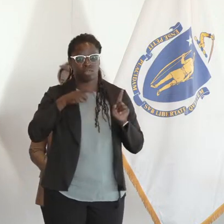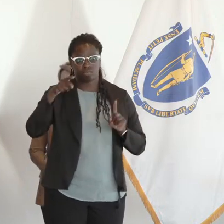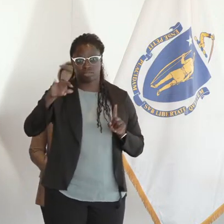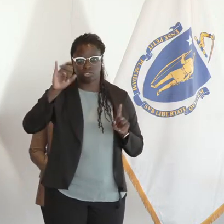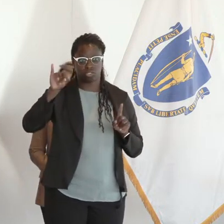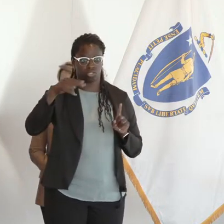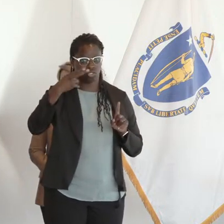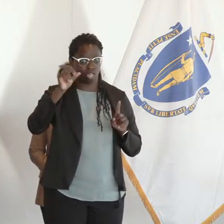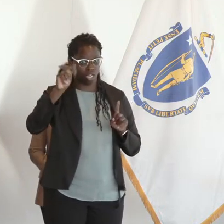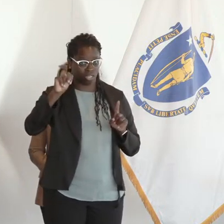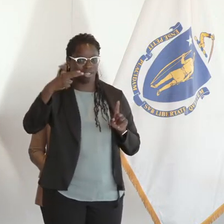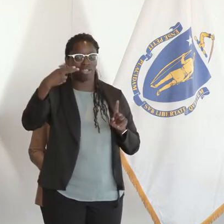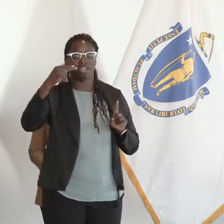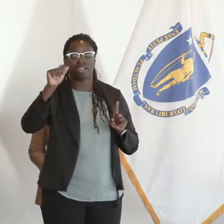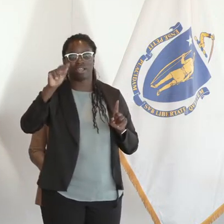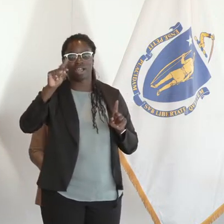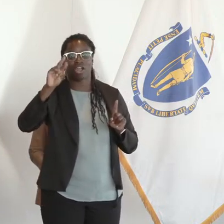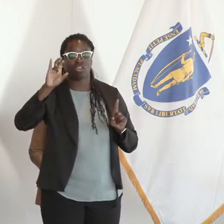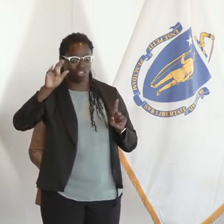of, and